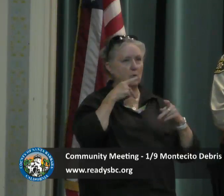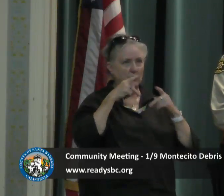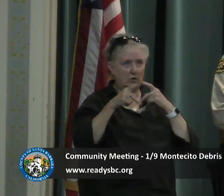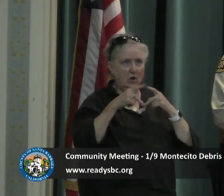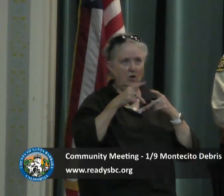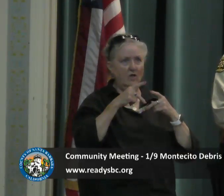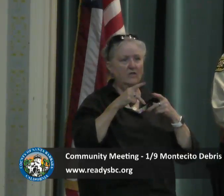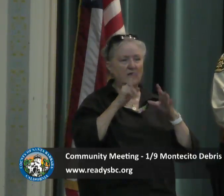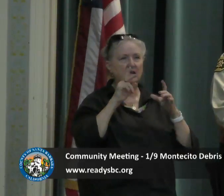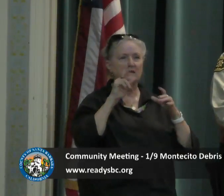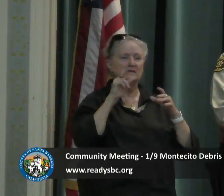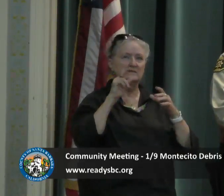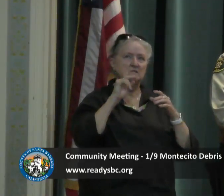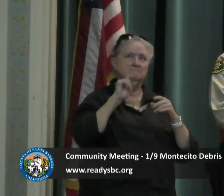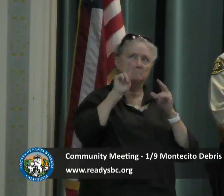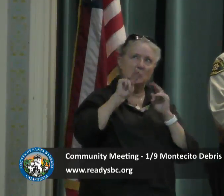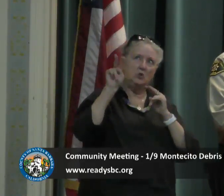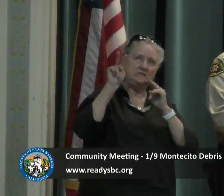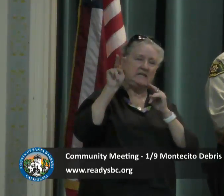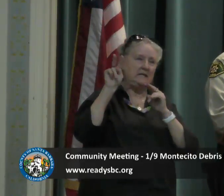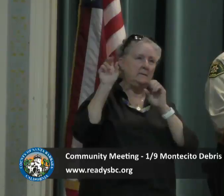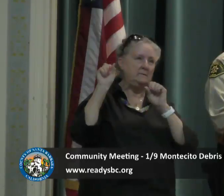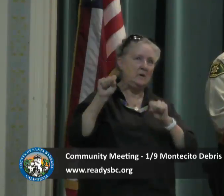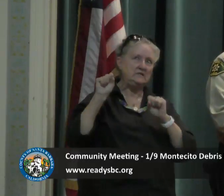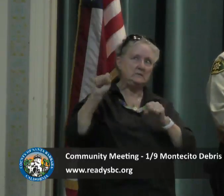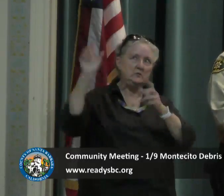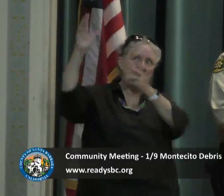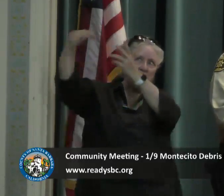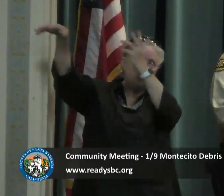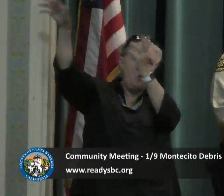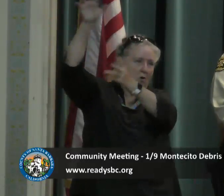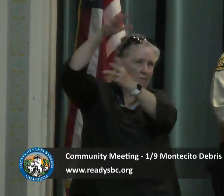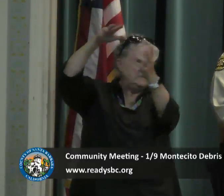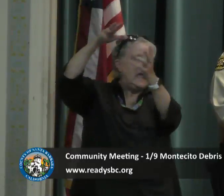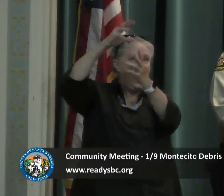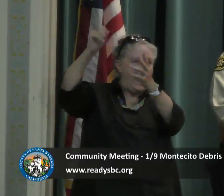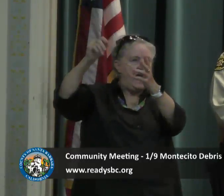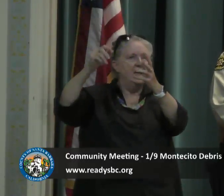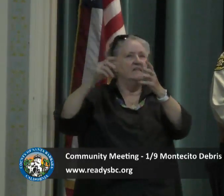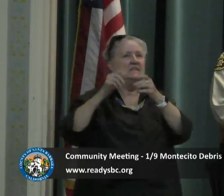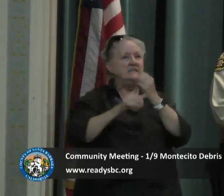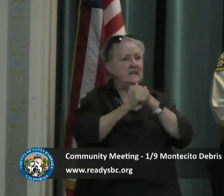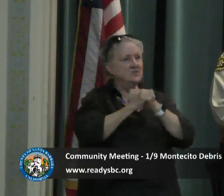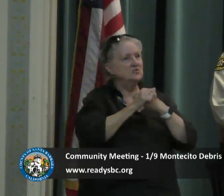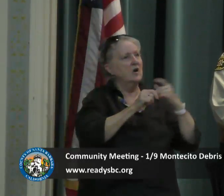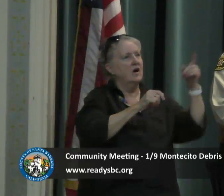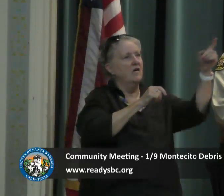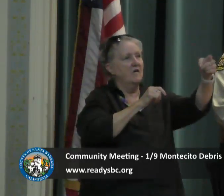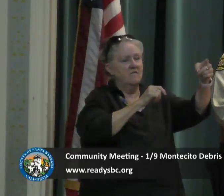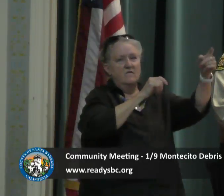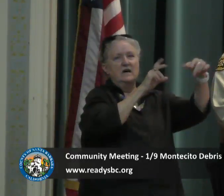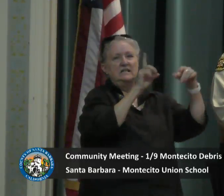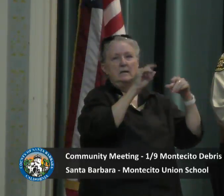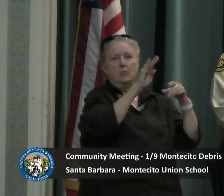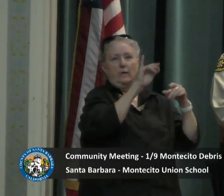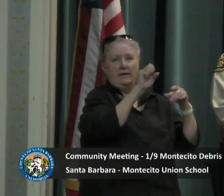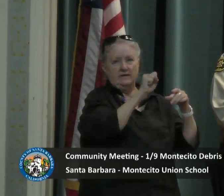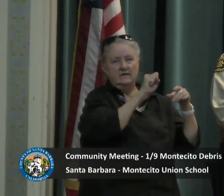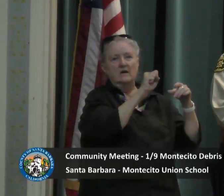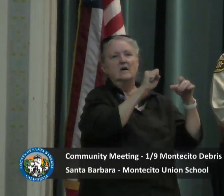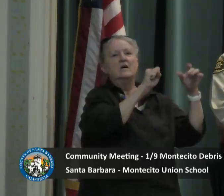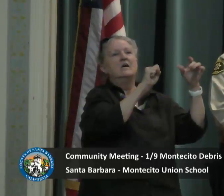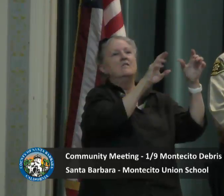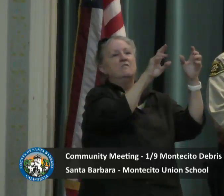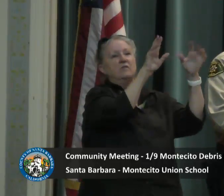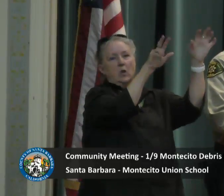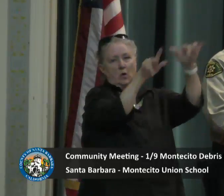to projected storms that accompany danger flow. We will use a different protocol during